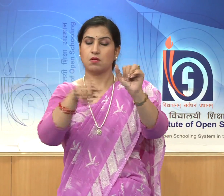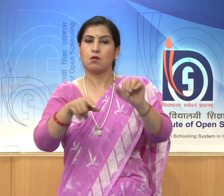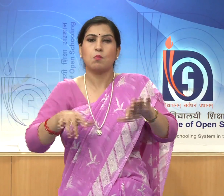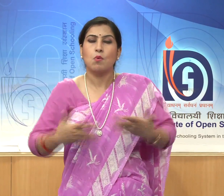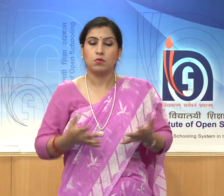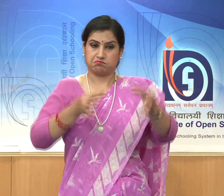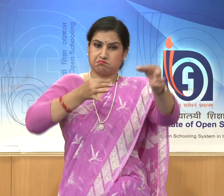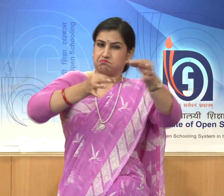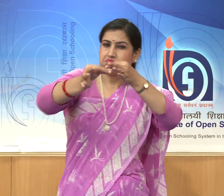are illustrated